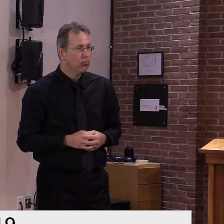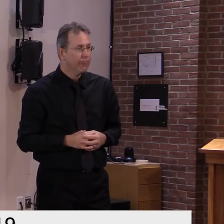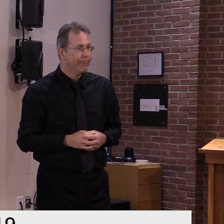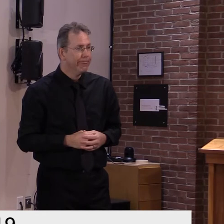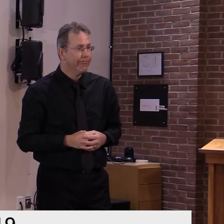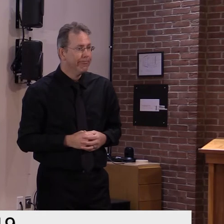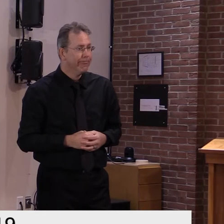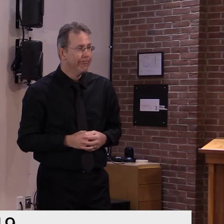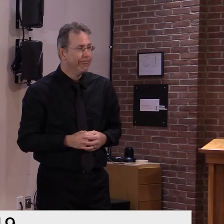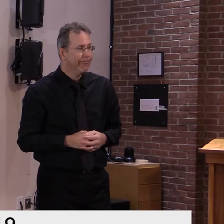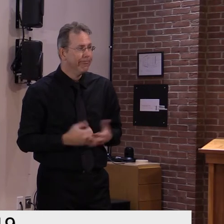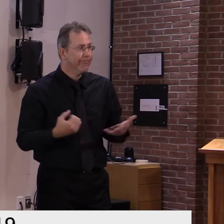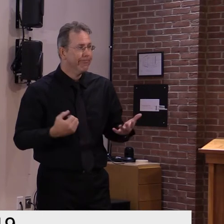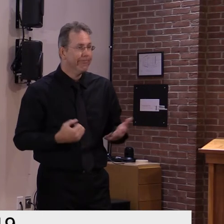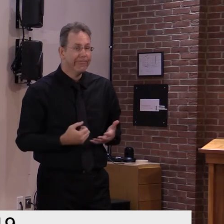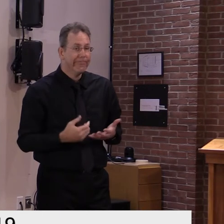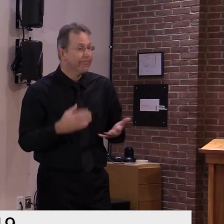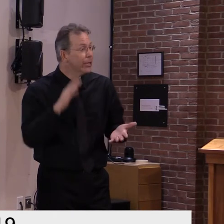Our last call for Joel.